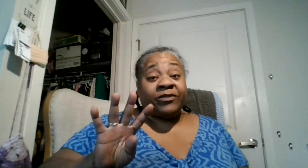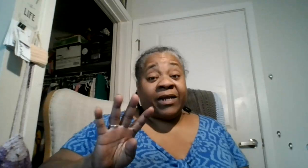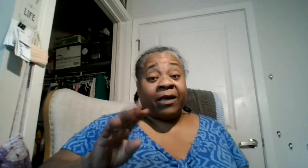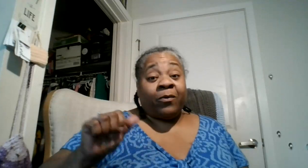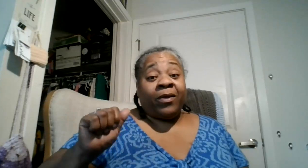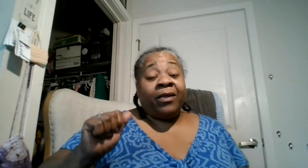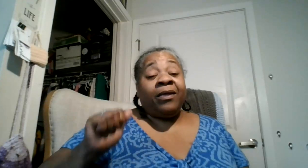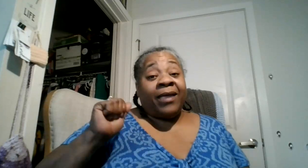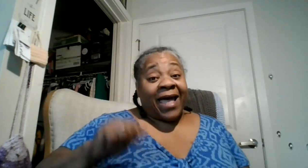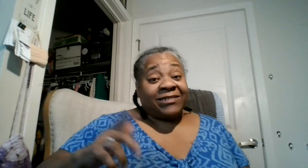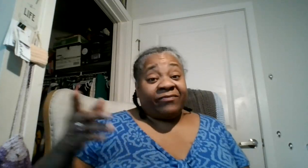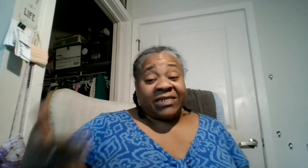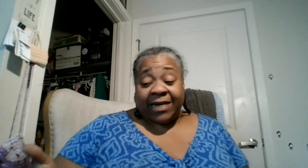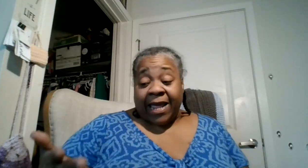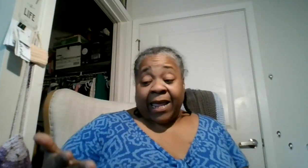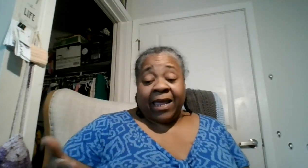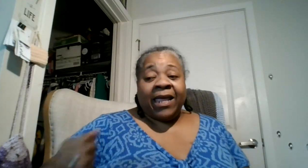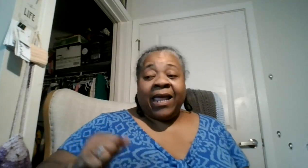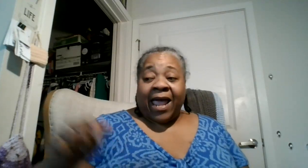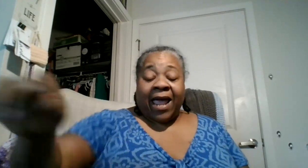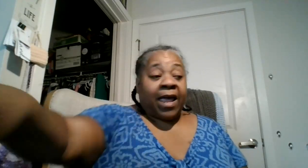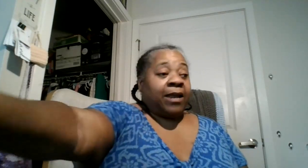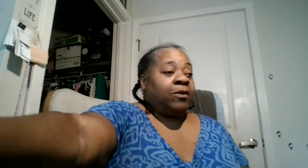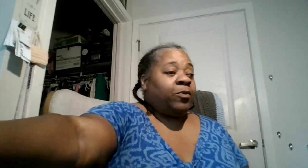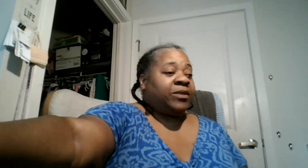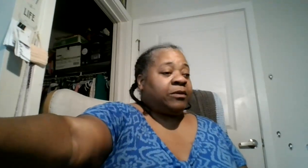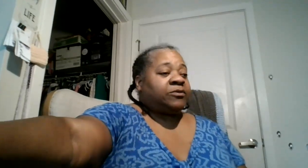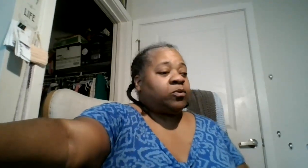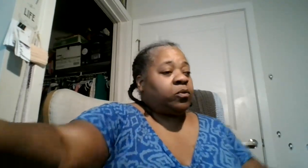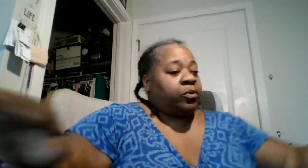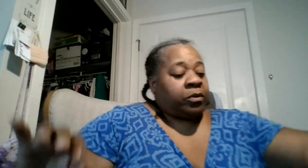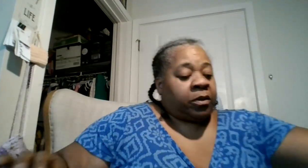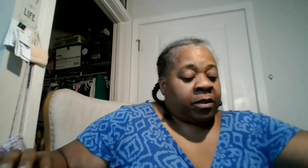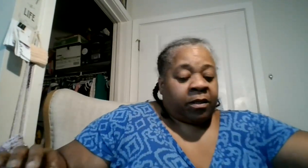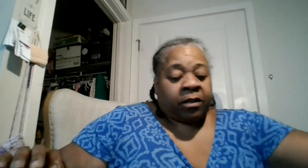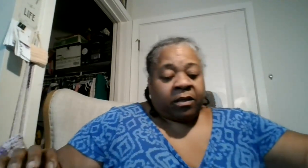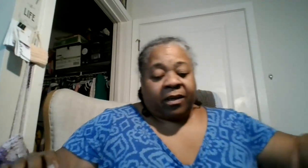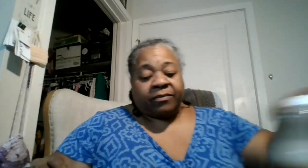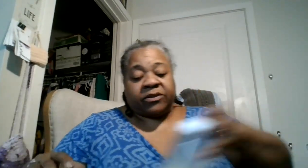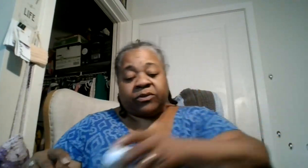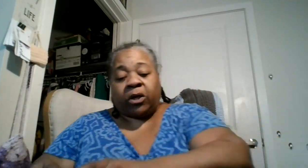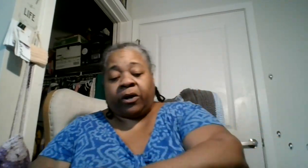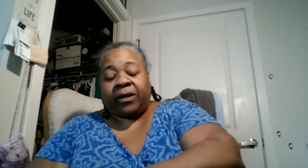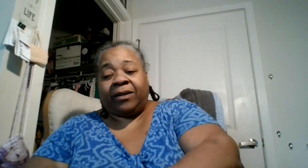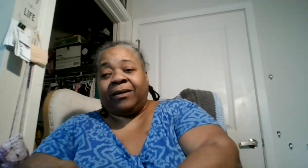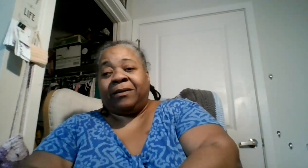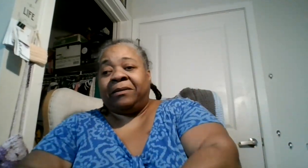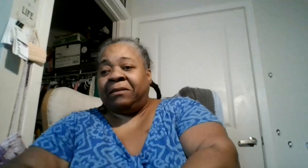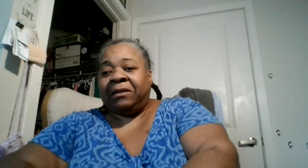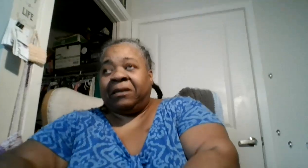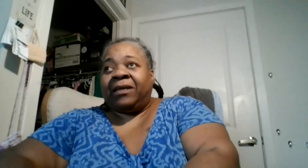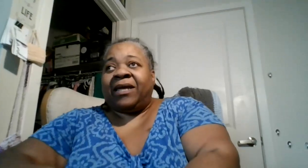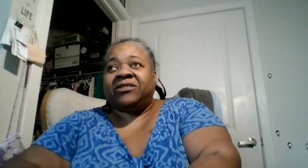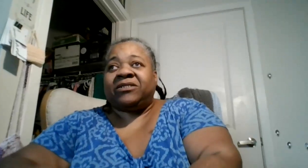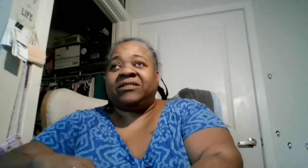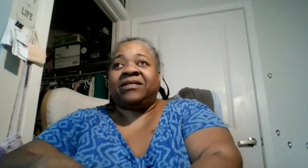now as of today. And with those, I am so sorry. Should have checked that